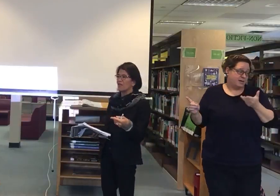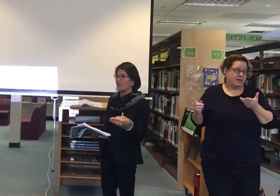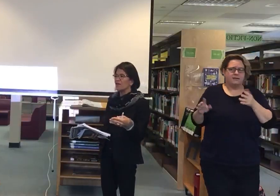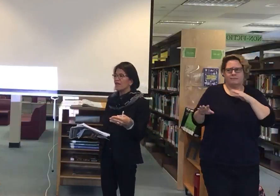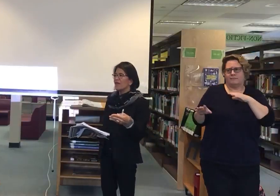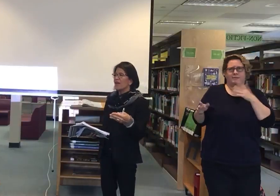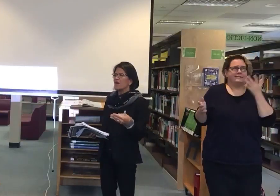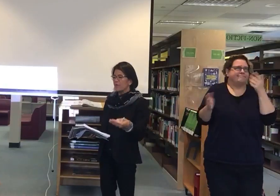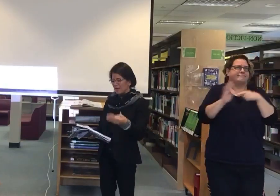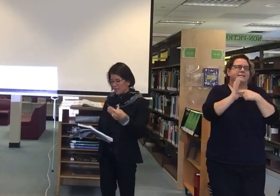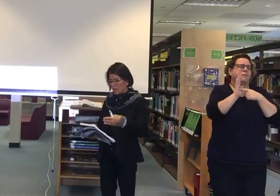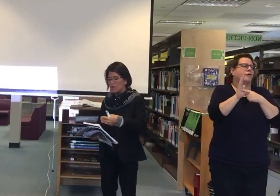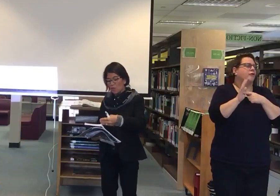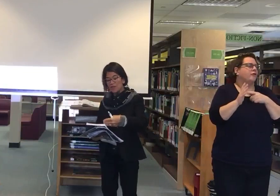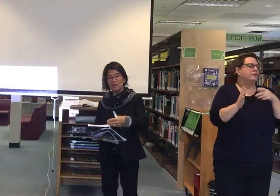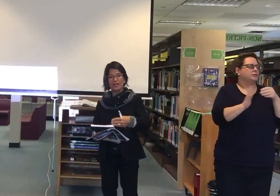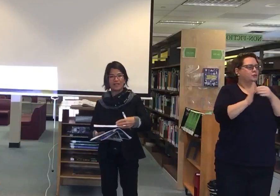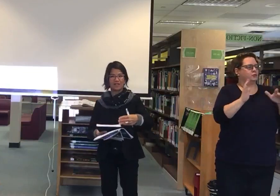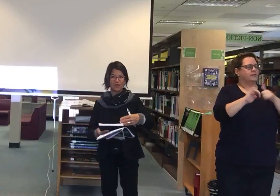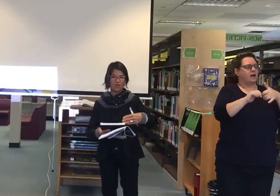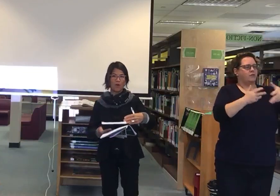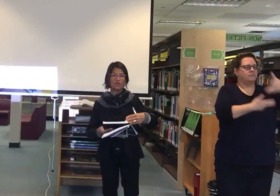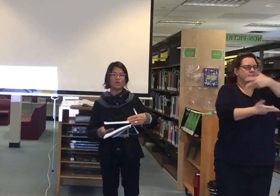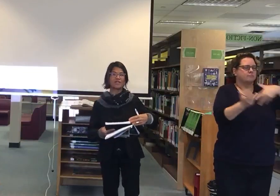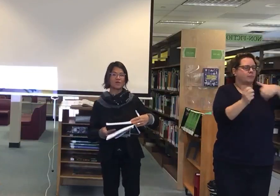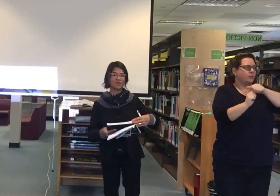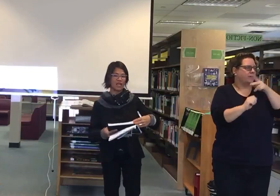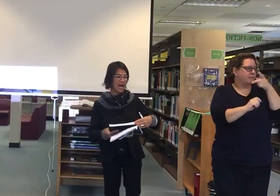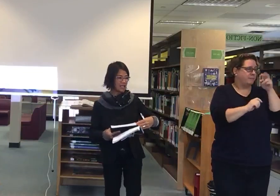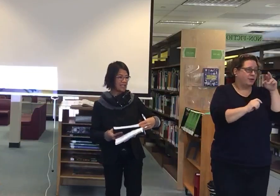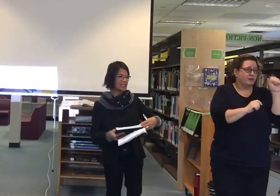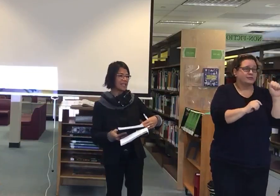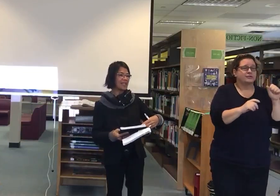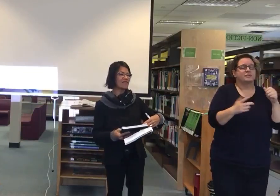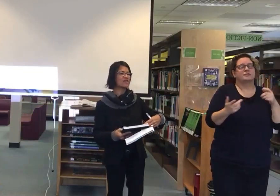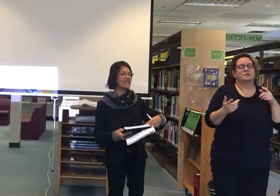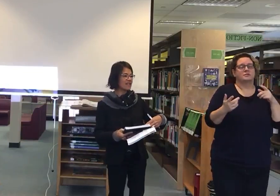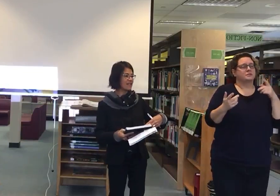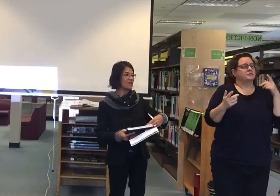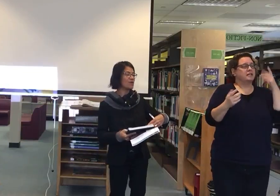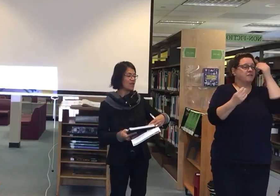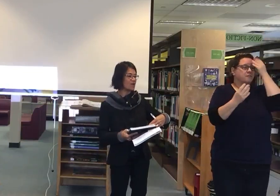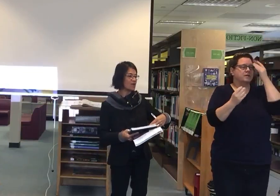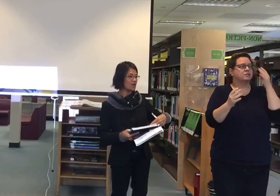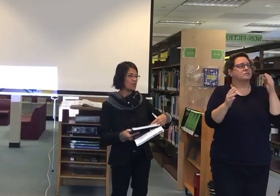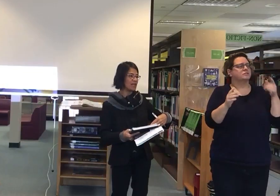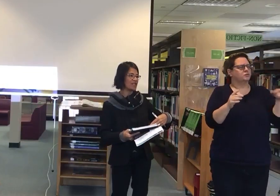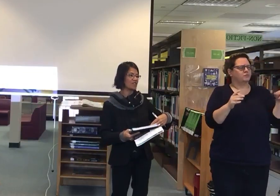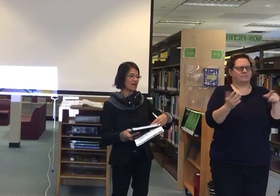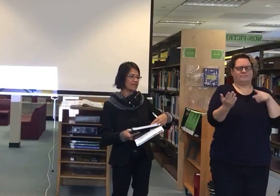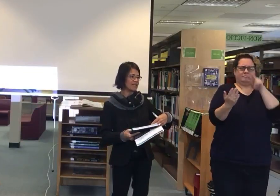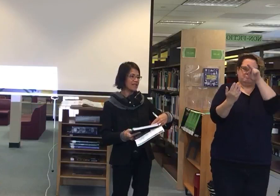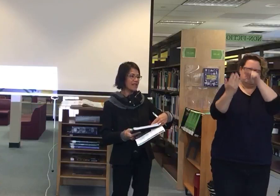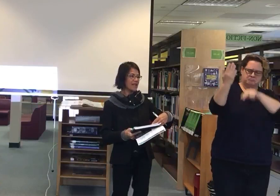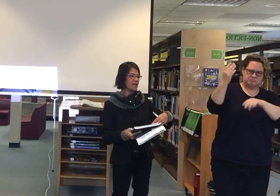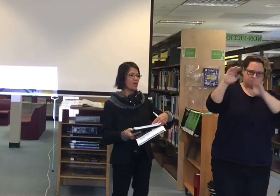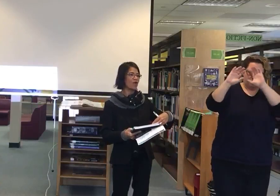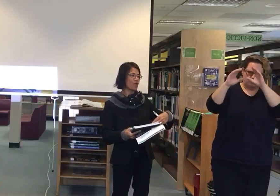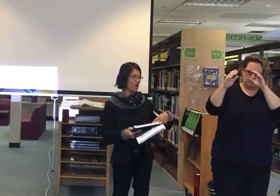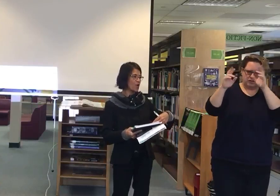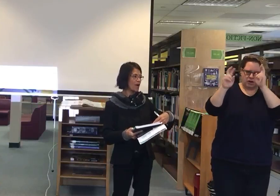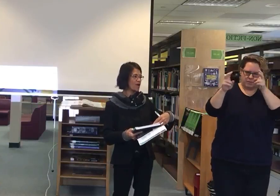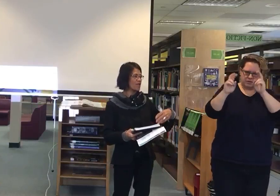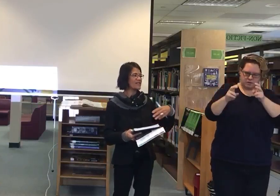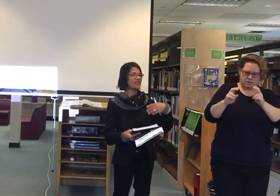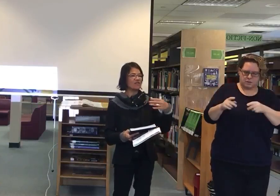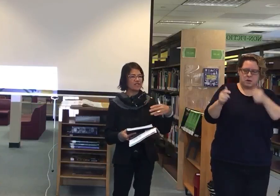interact with one another. Once you look at the sort of modules that we're tackling, if there's anything that you think could be addressed in a